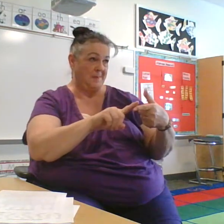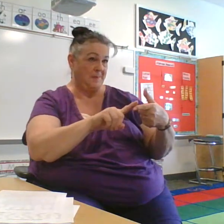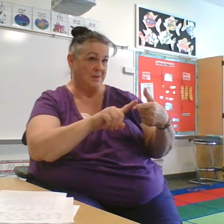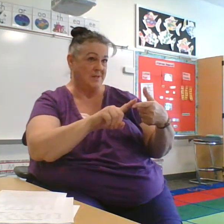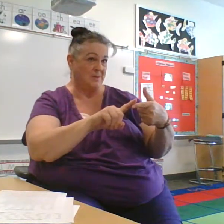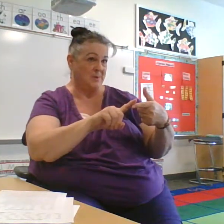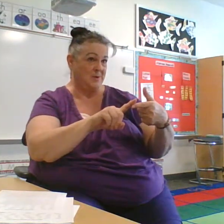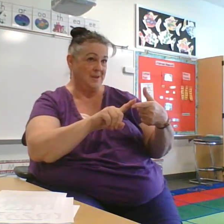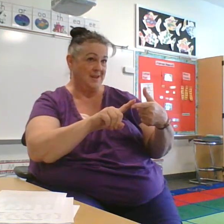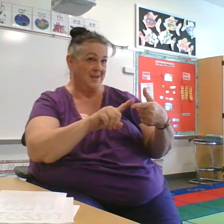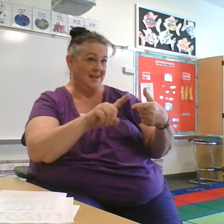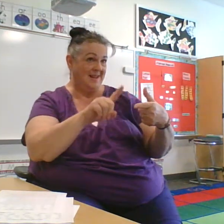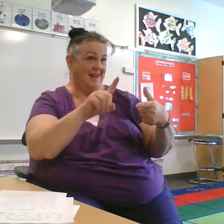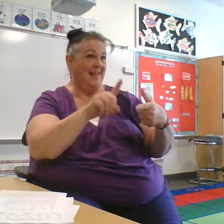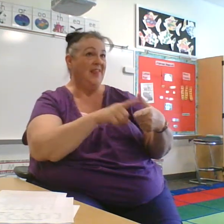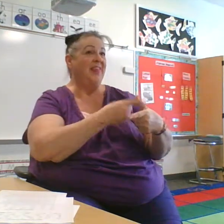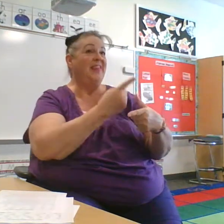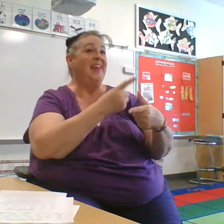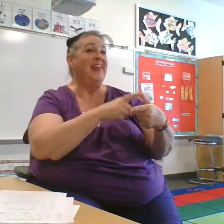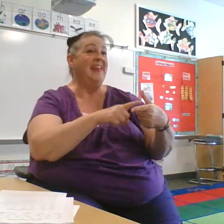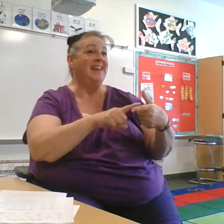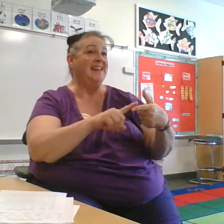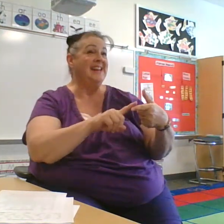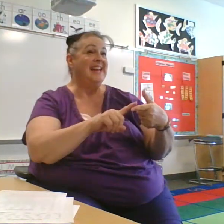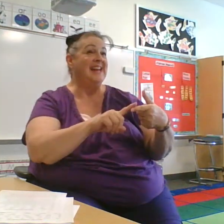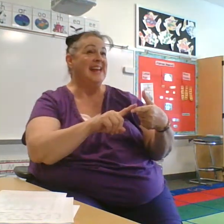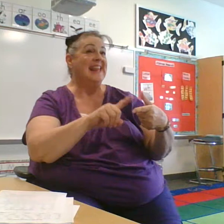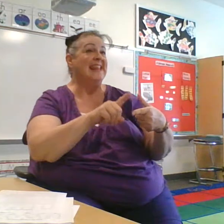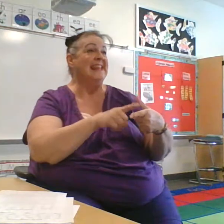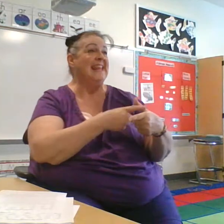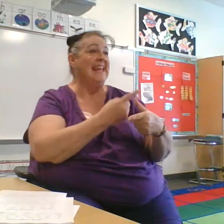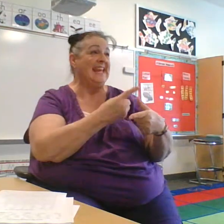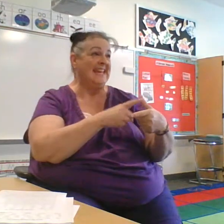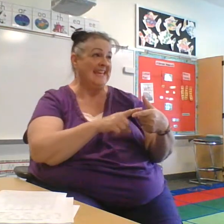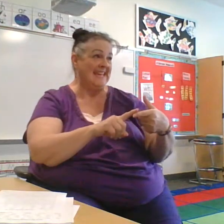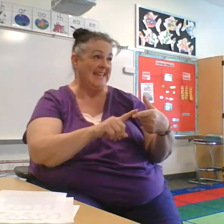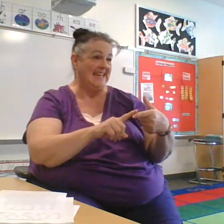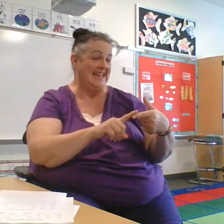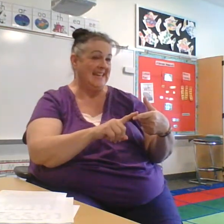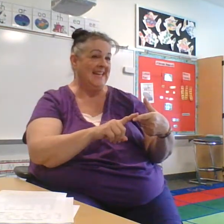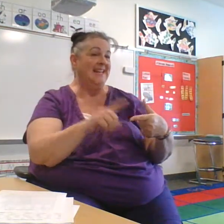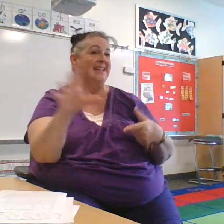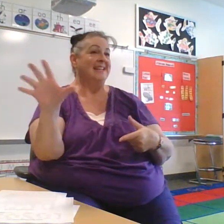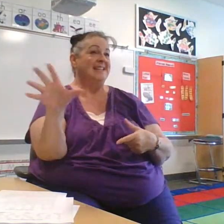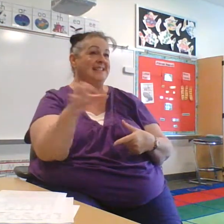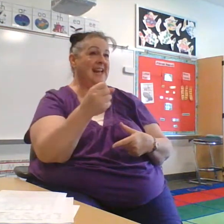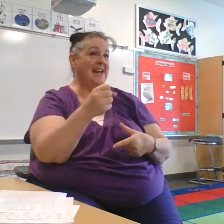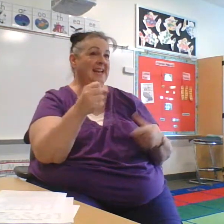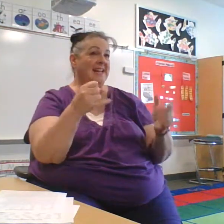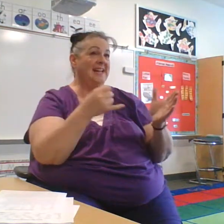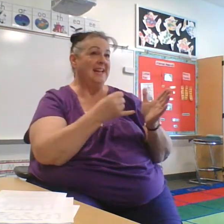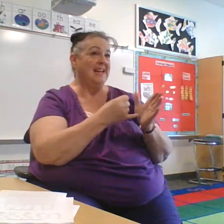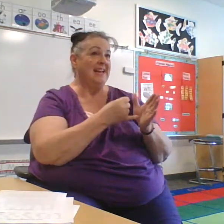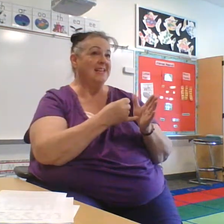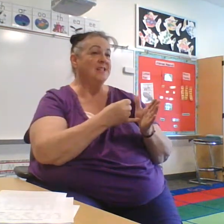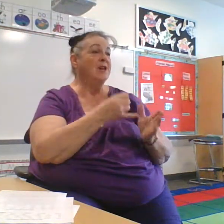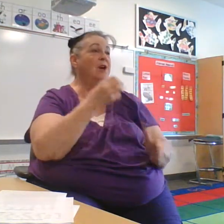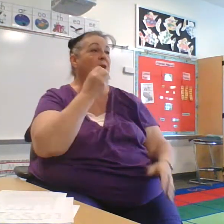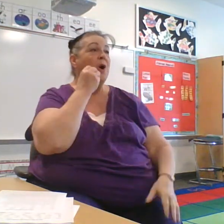What's this word? Then Oh, then Then take it